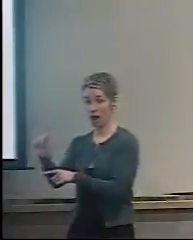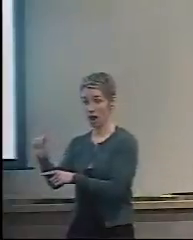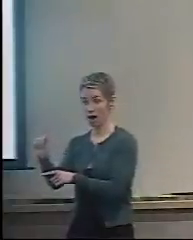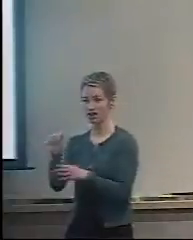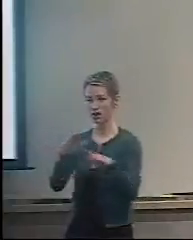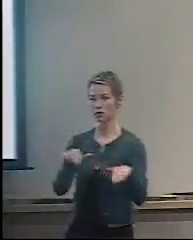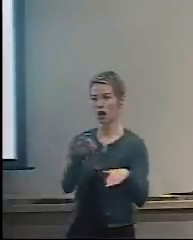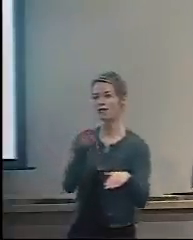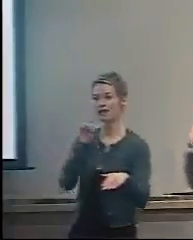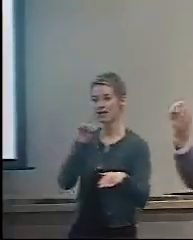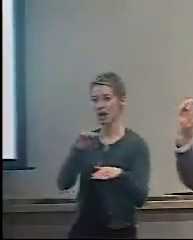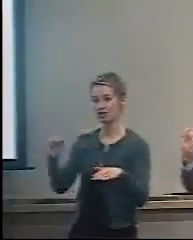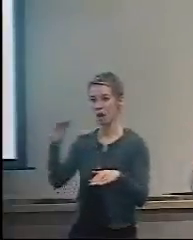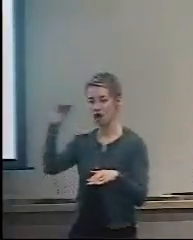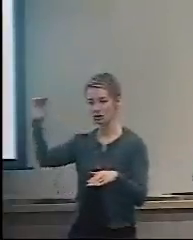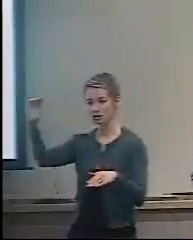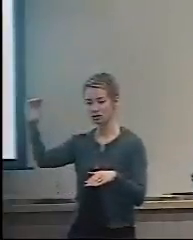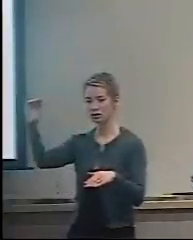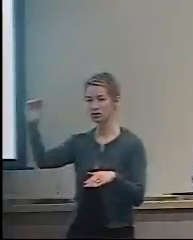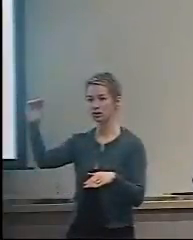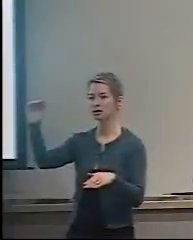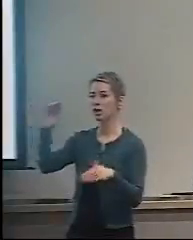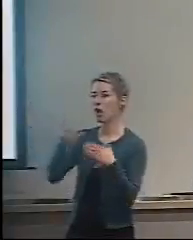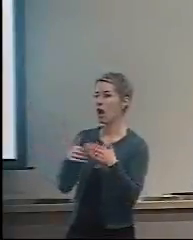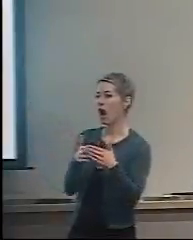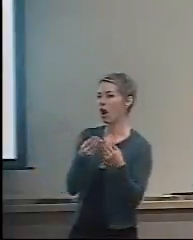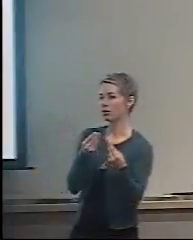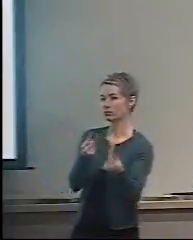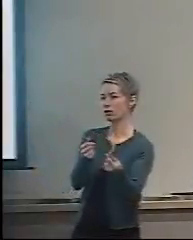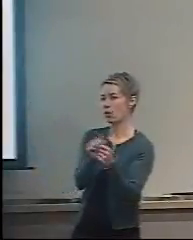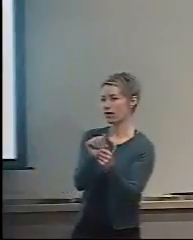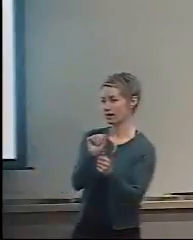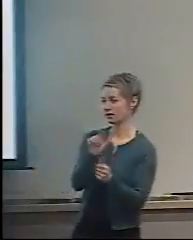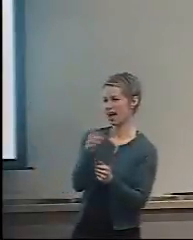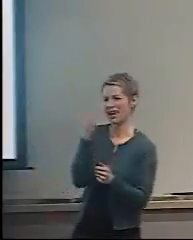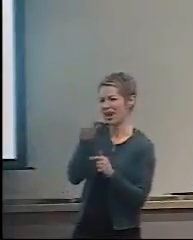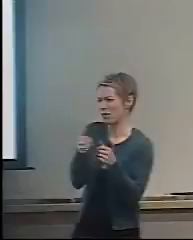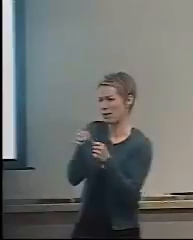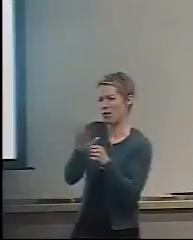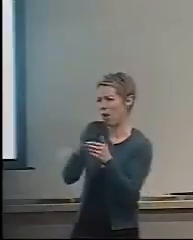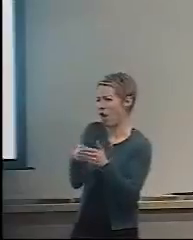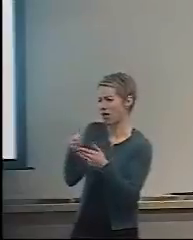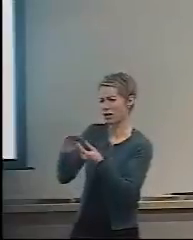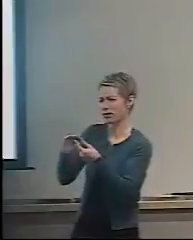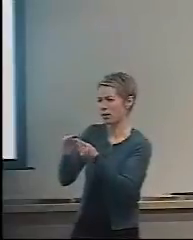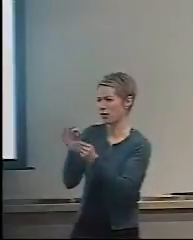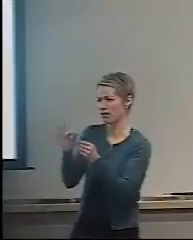in ASL. I can't remember their average number of years with ASL, but it was,